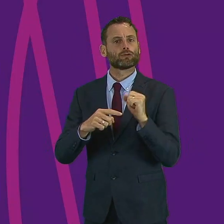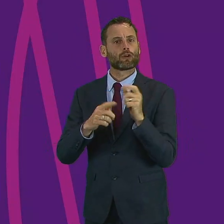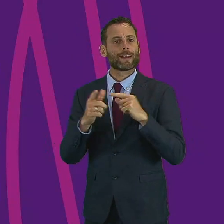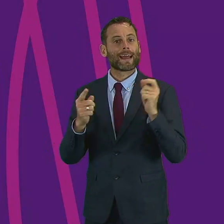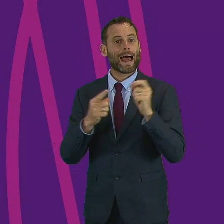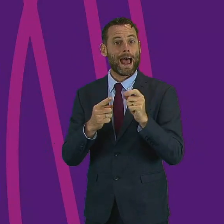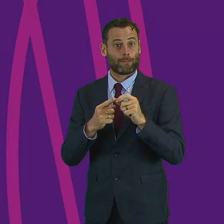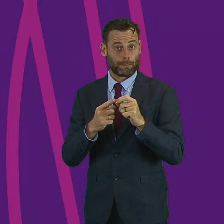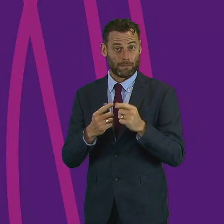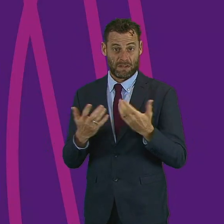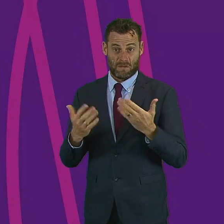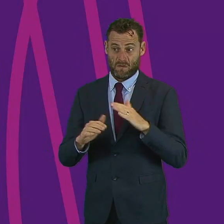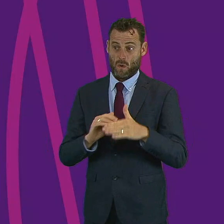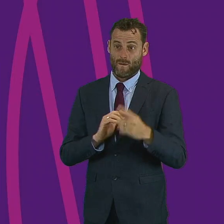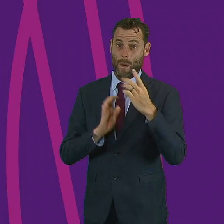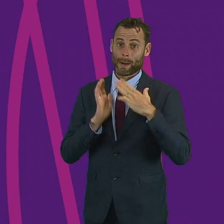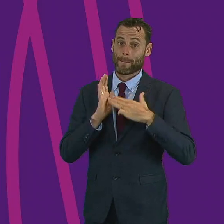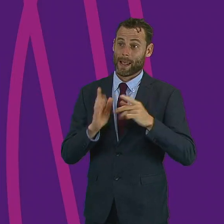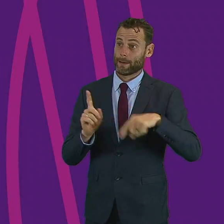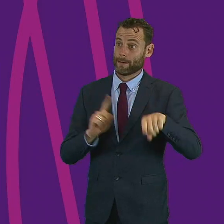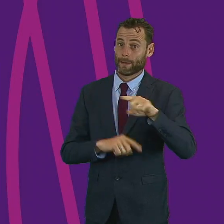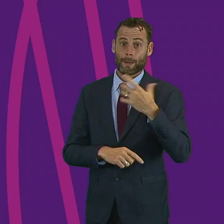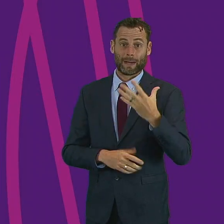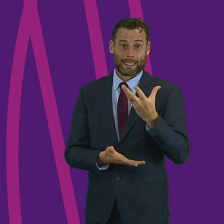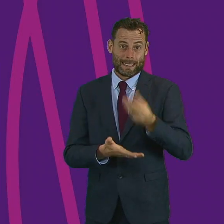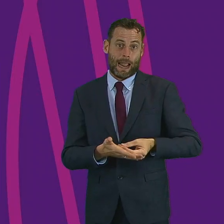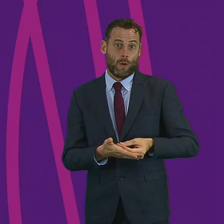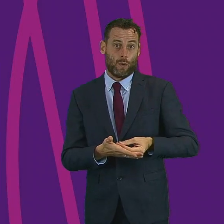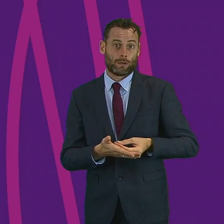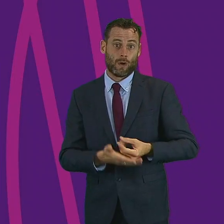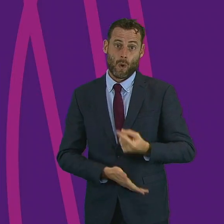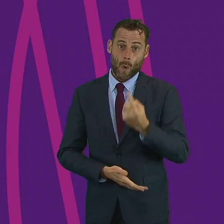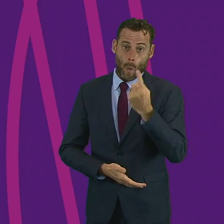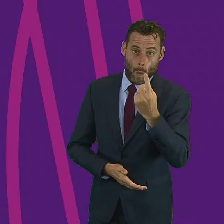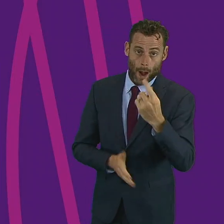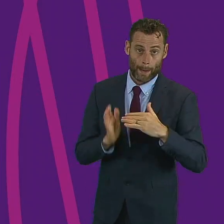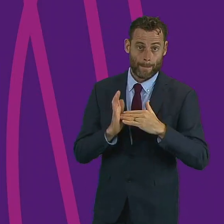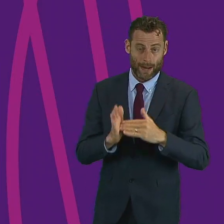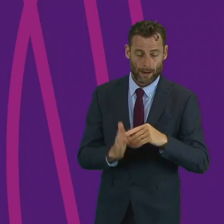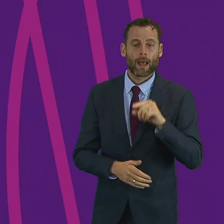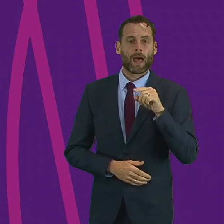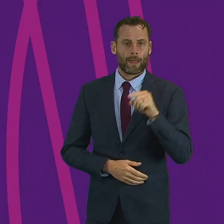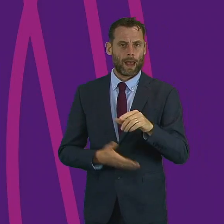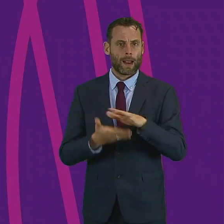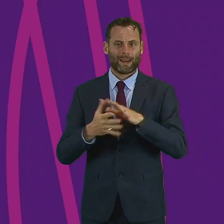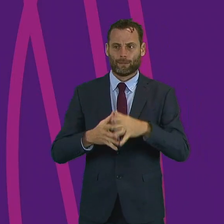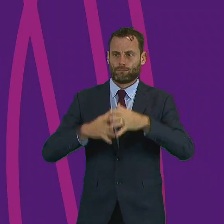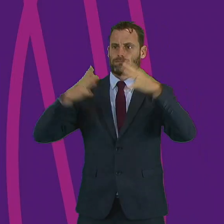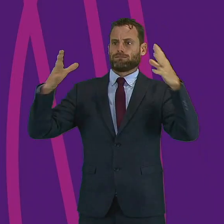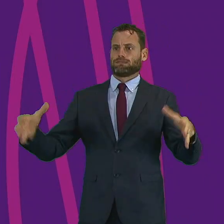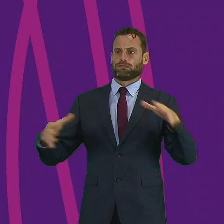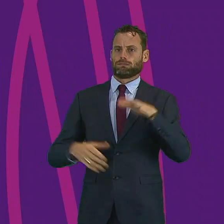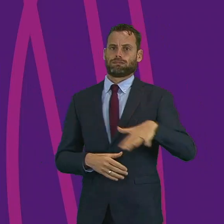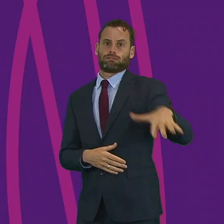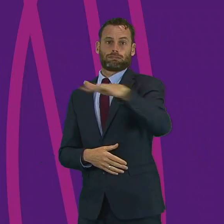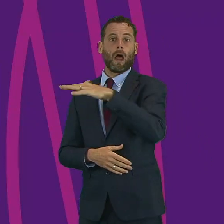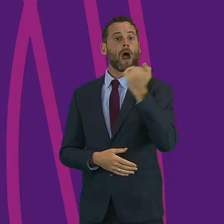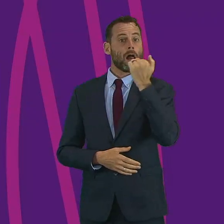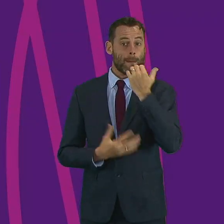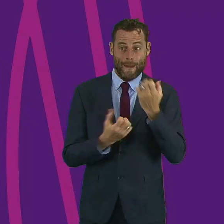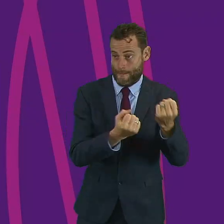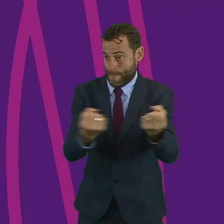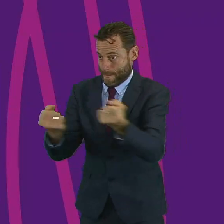thank everyone who has done so. 1 million is already a big enough number for us to know that the app can make a difference. In fact,